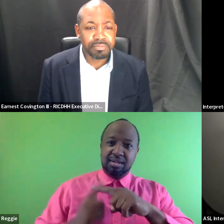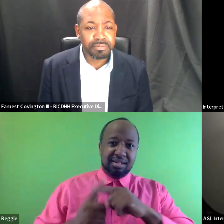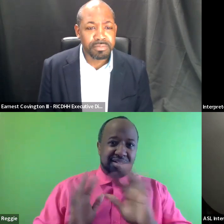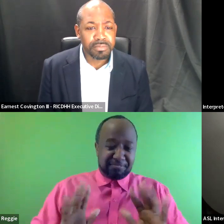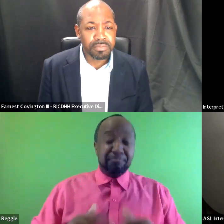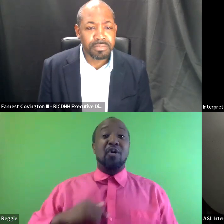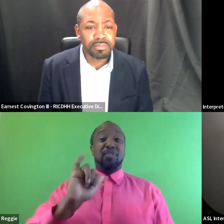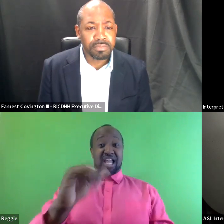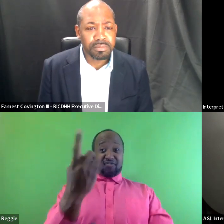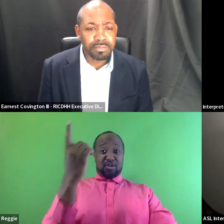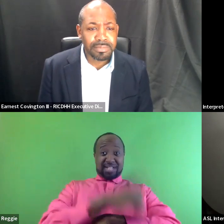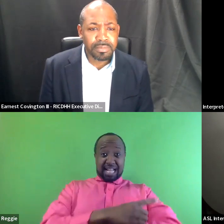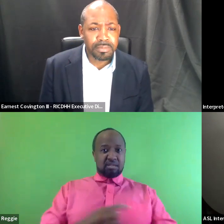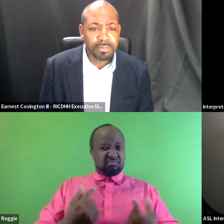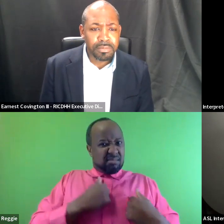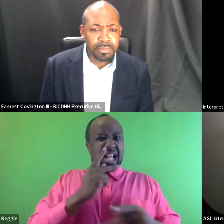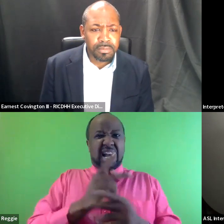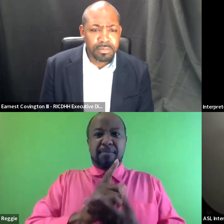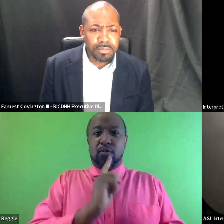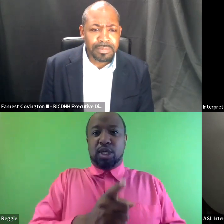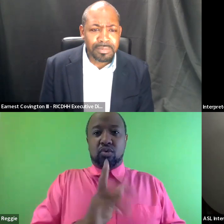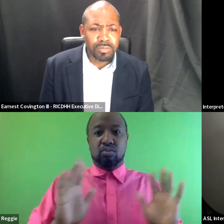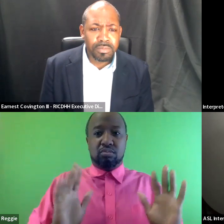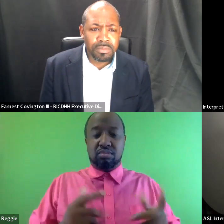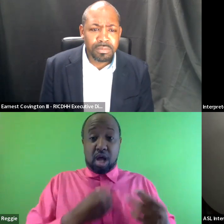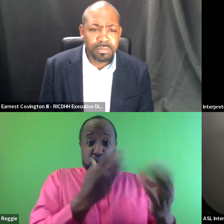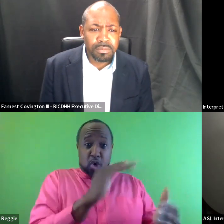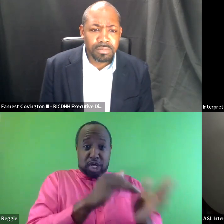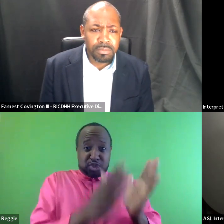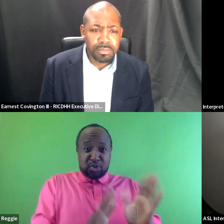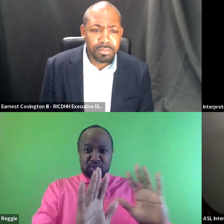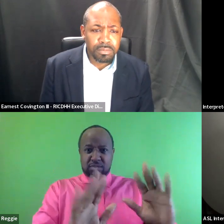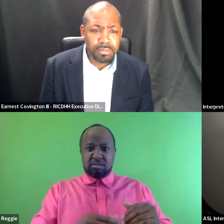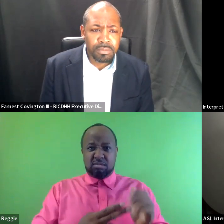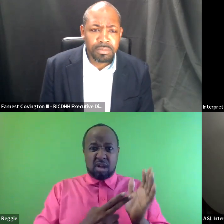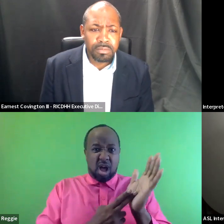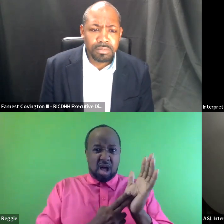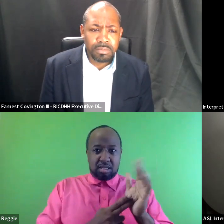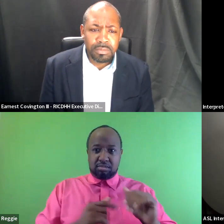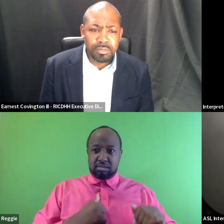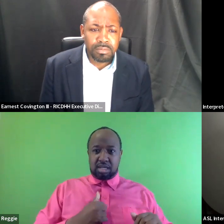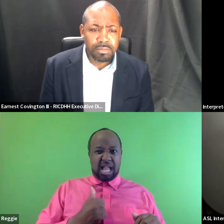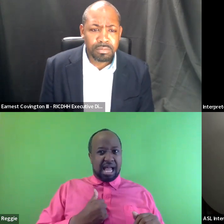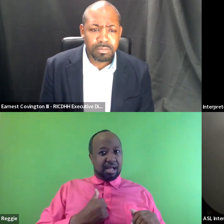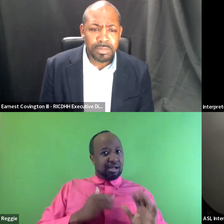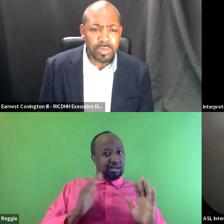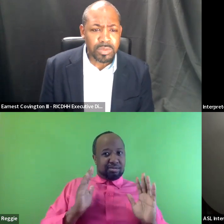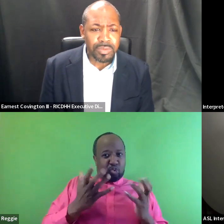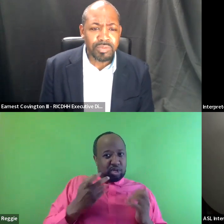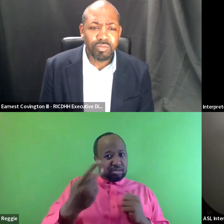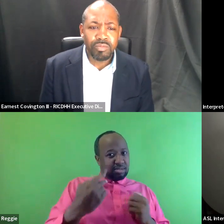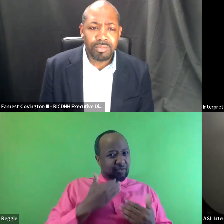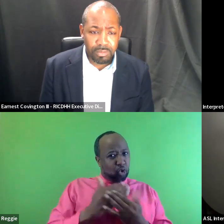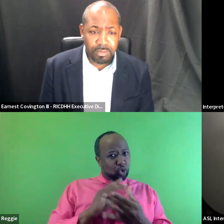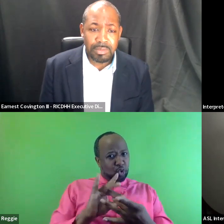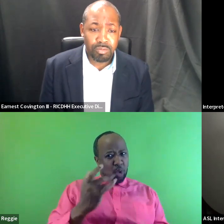boy, keep the faith, Reggie. You can do this. So anyway, I tried to stay positive. And